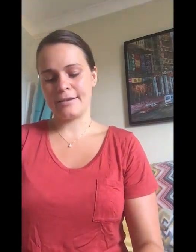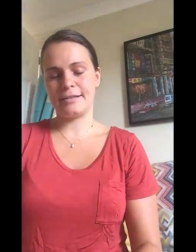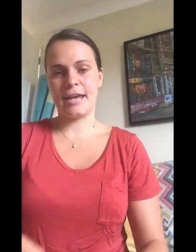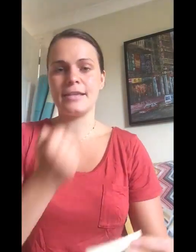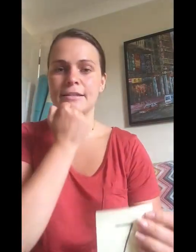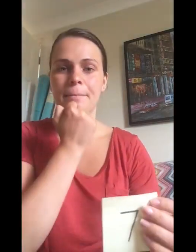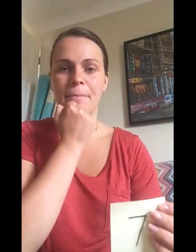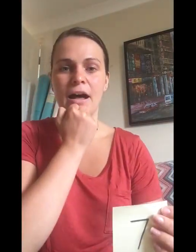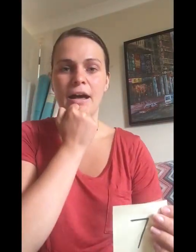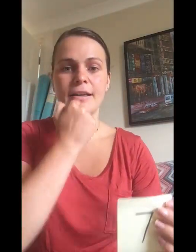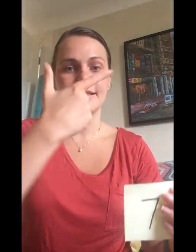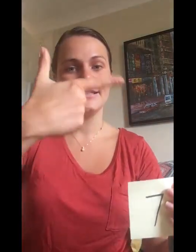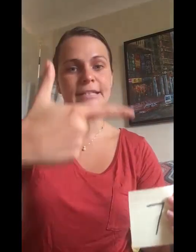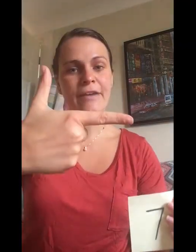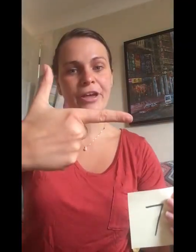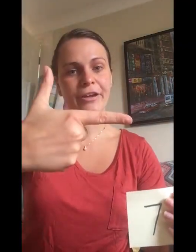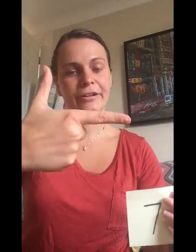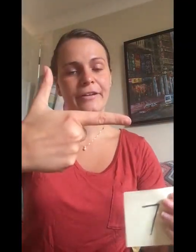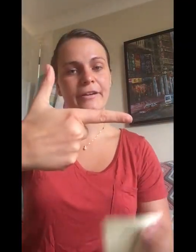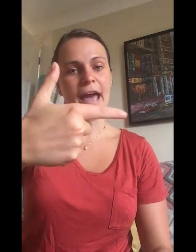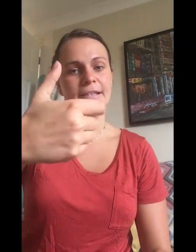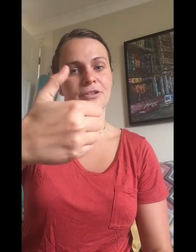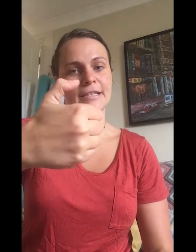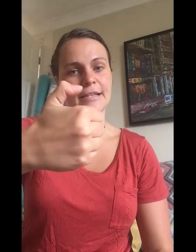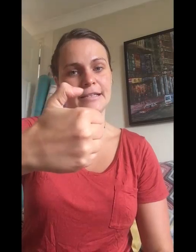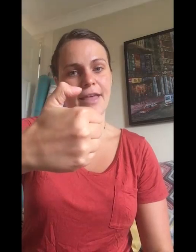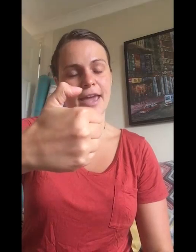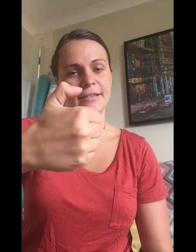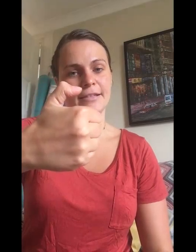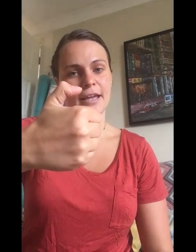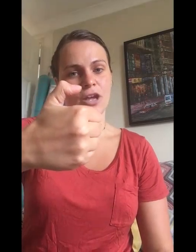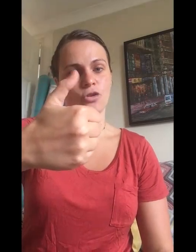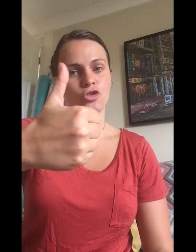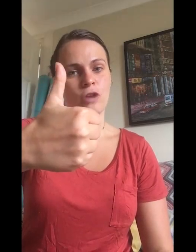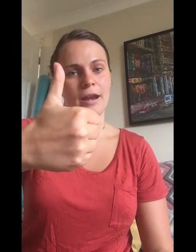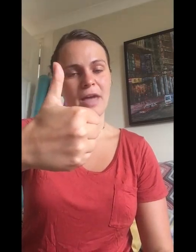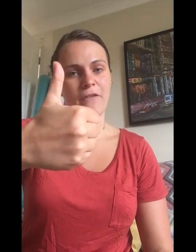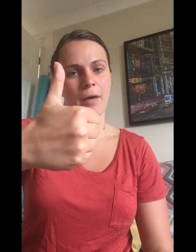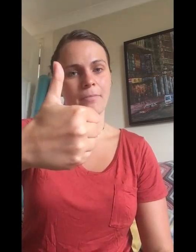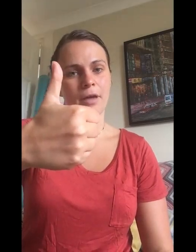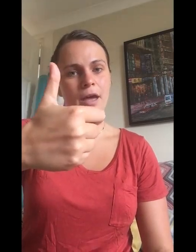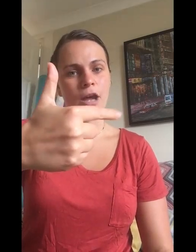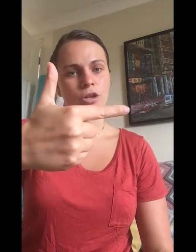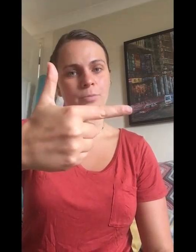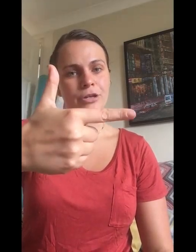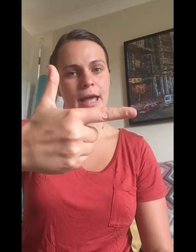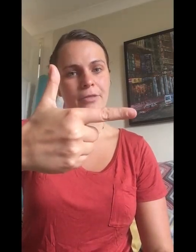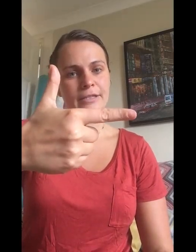Next is number 7, okay? So your 6 is like this. You're going to straighten up that thumb, and you're going to bring out this